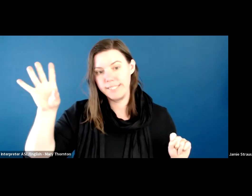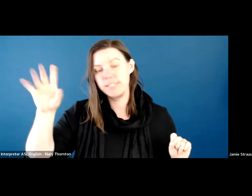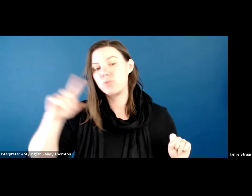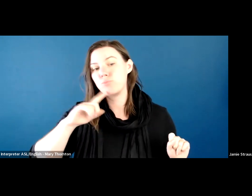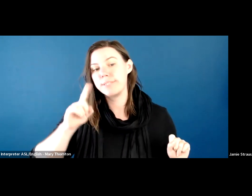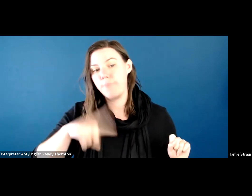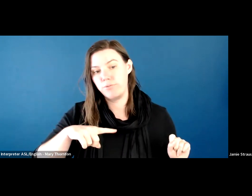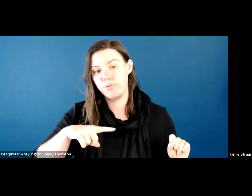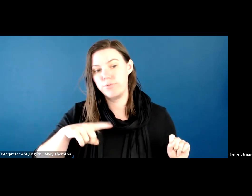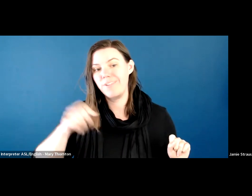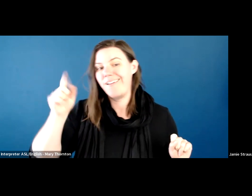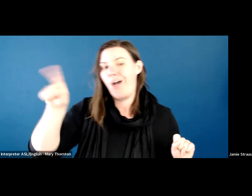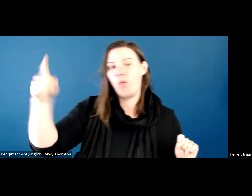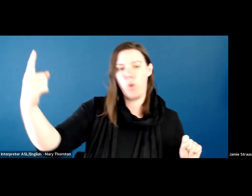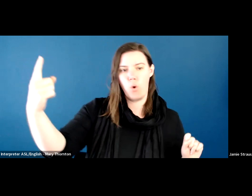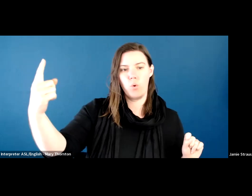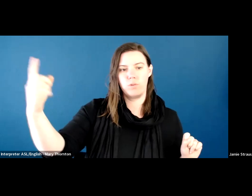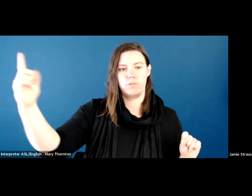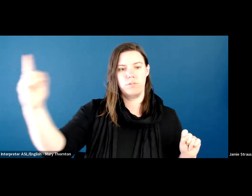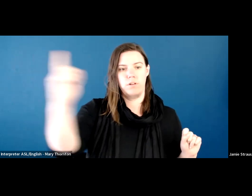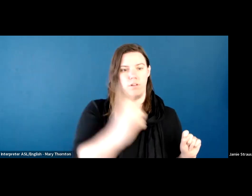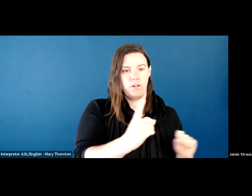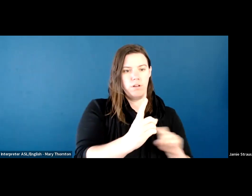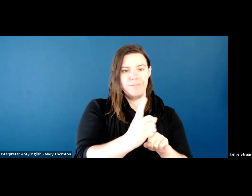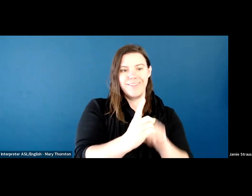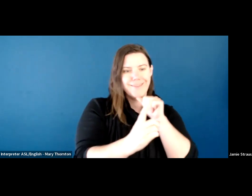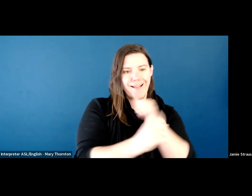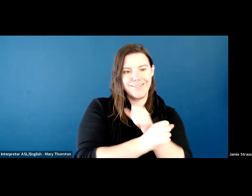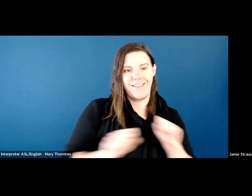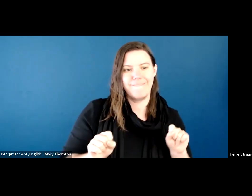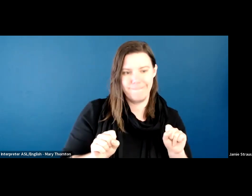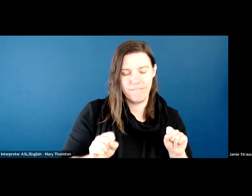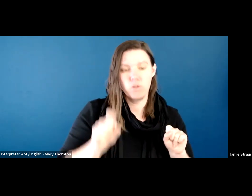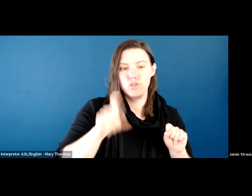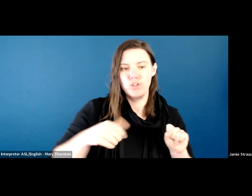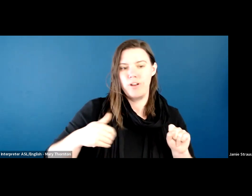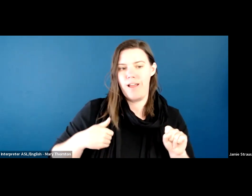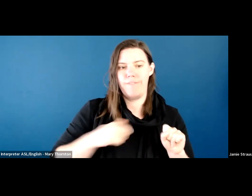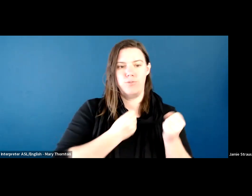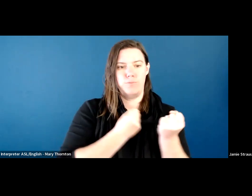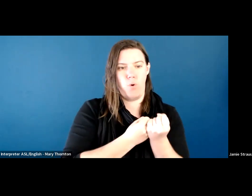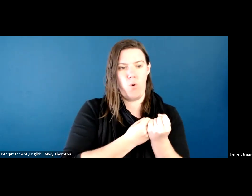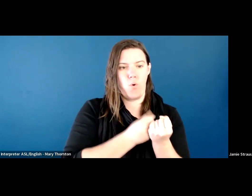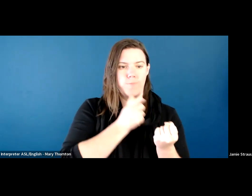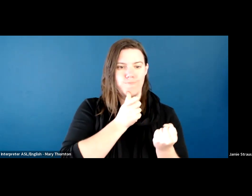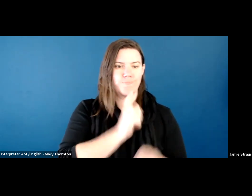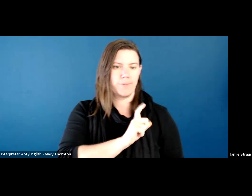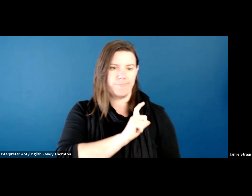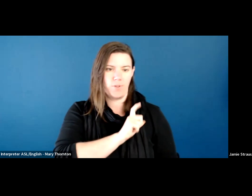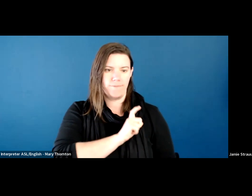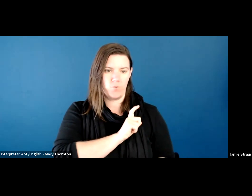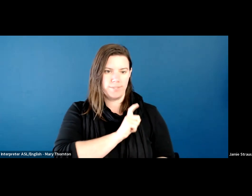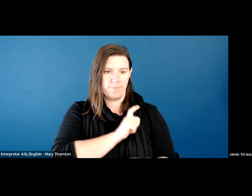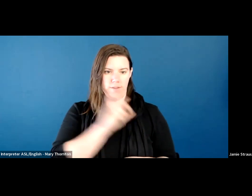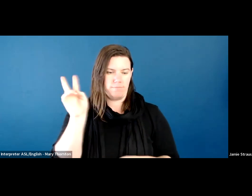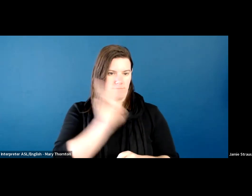from law enforcement. Because in practice, what happens if there is a situation where there is